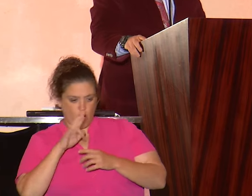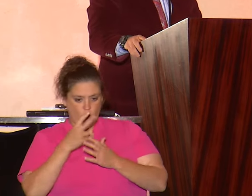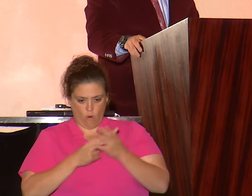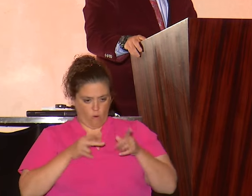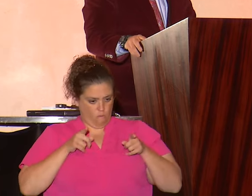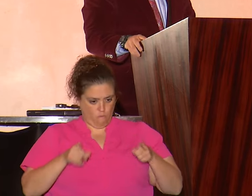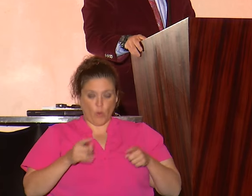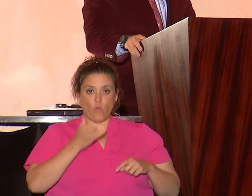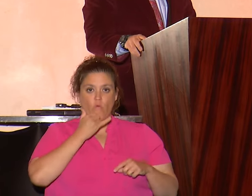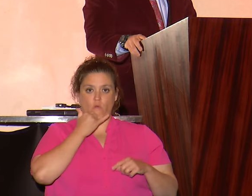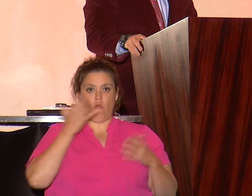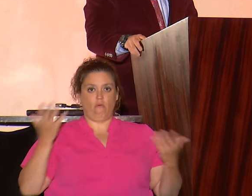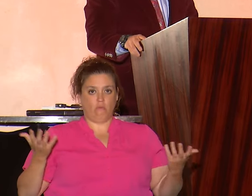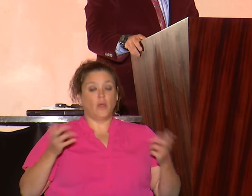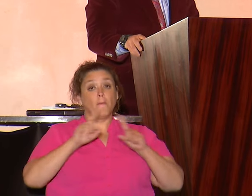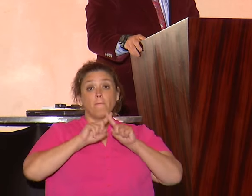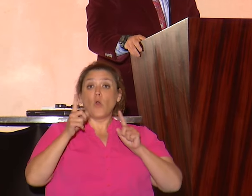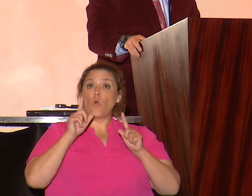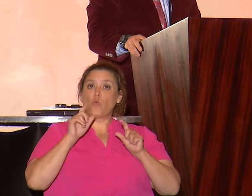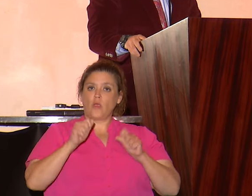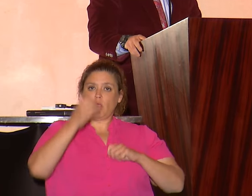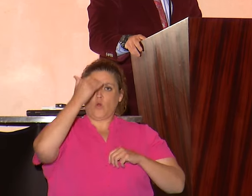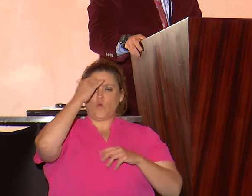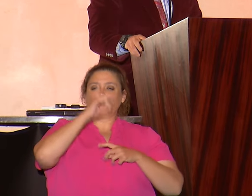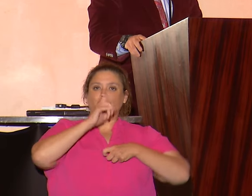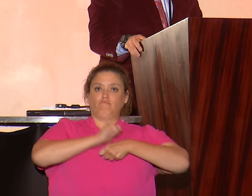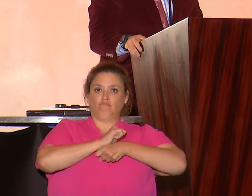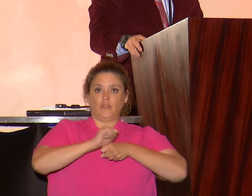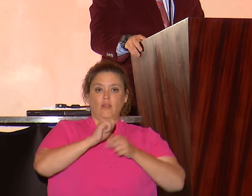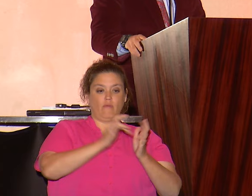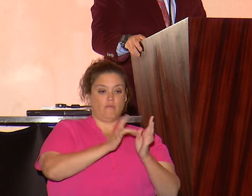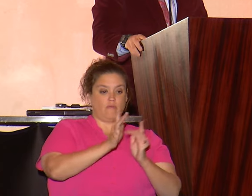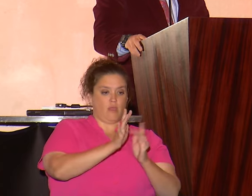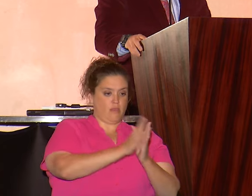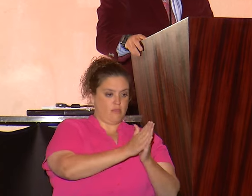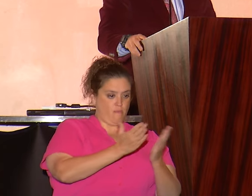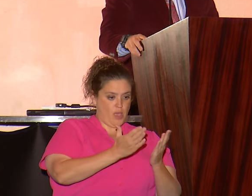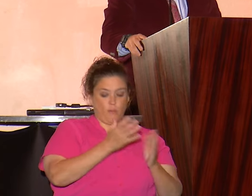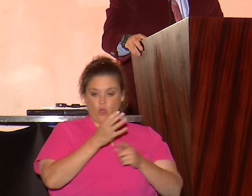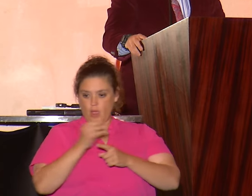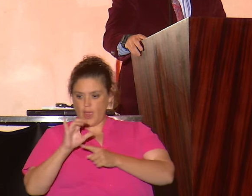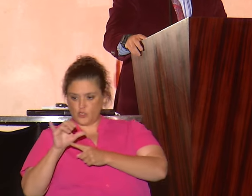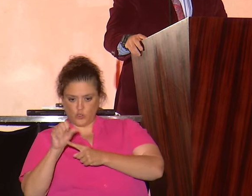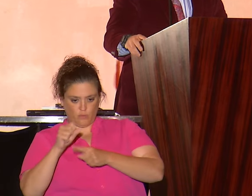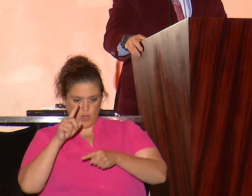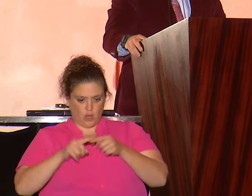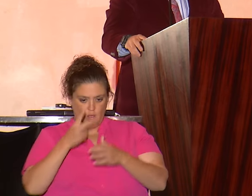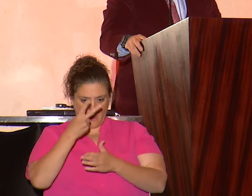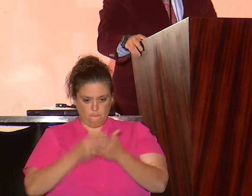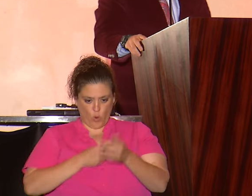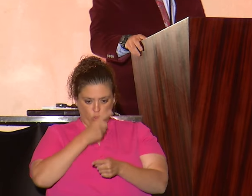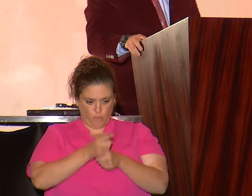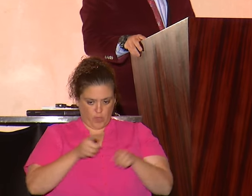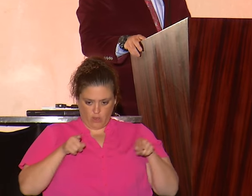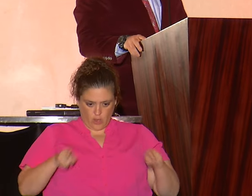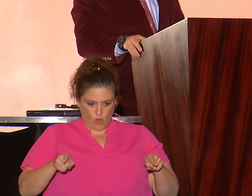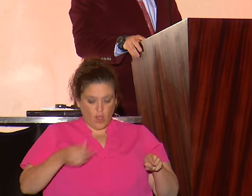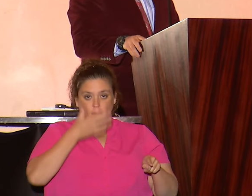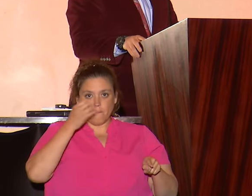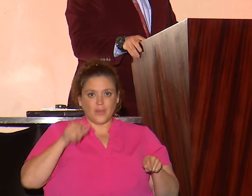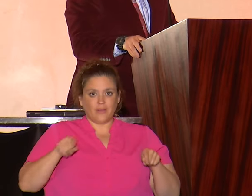However, we can be certain that the Bible and Smith cannot both be right because their claims are